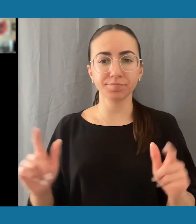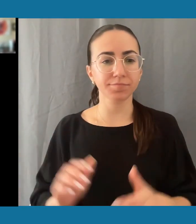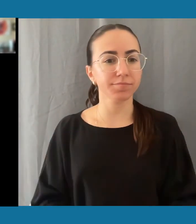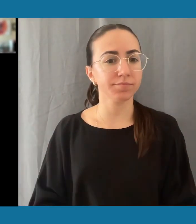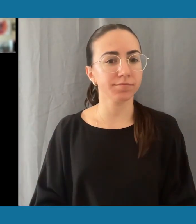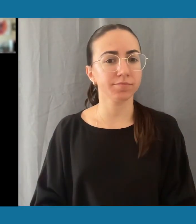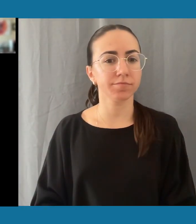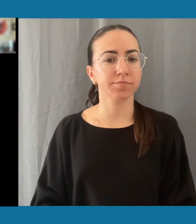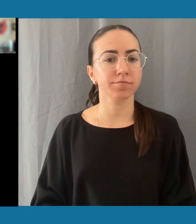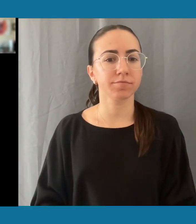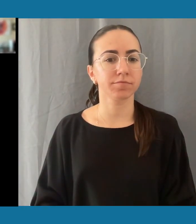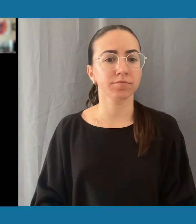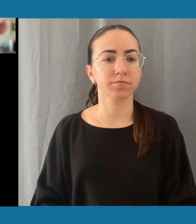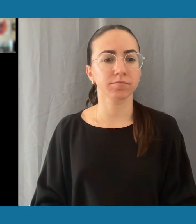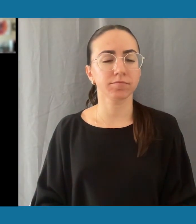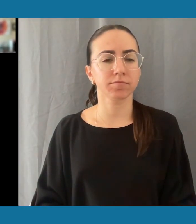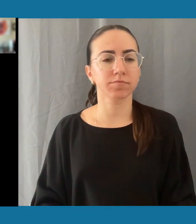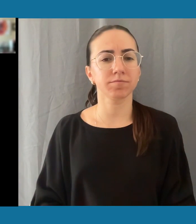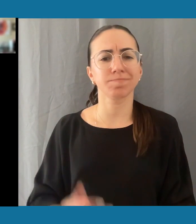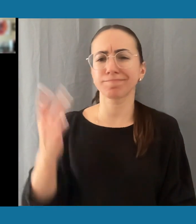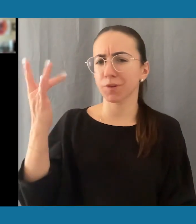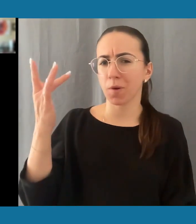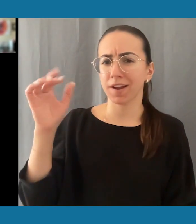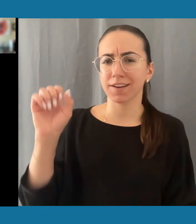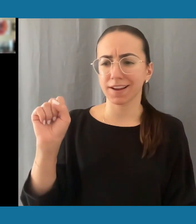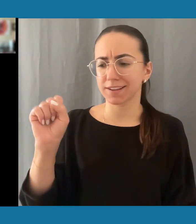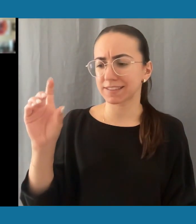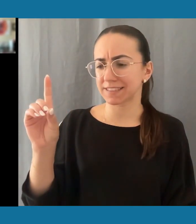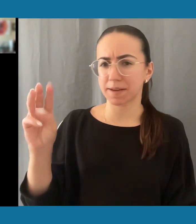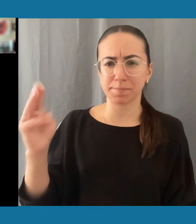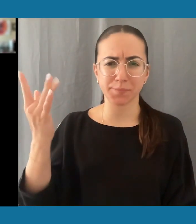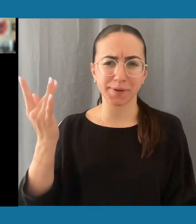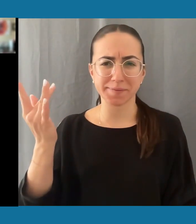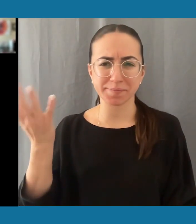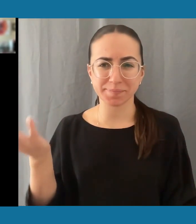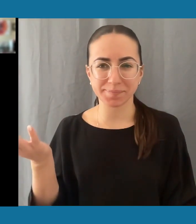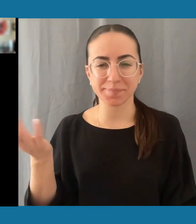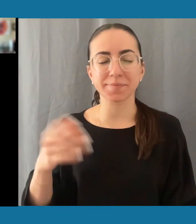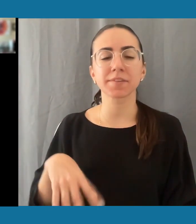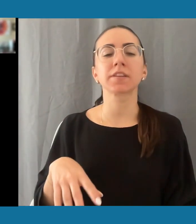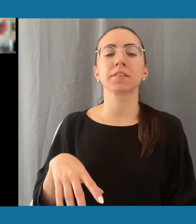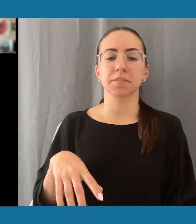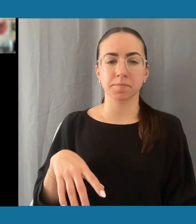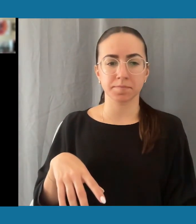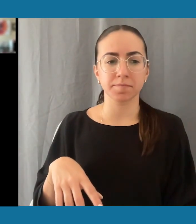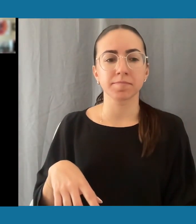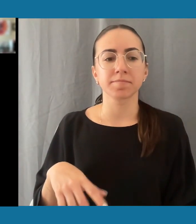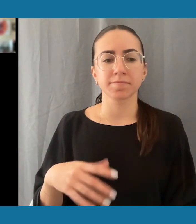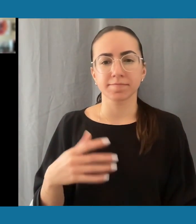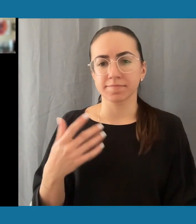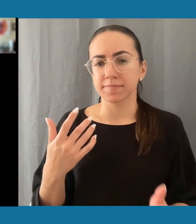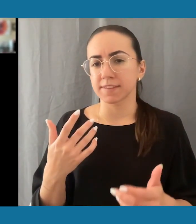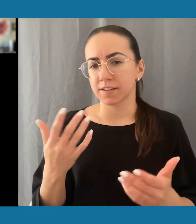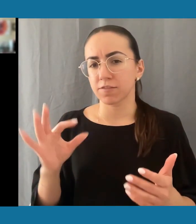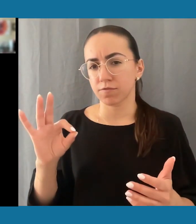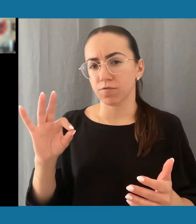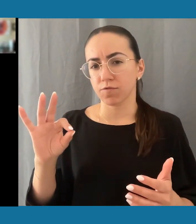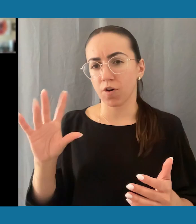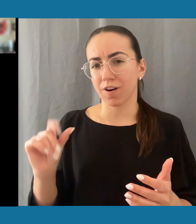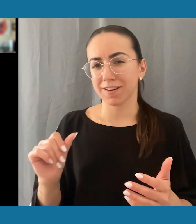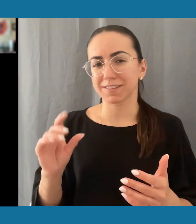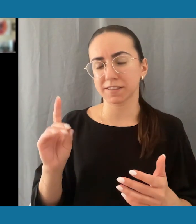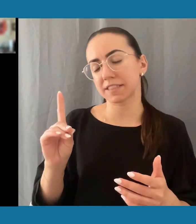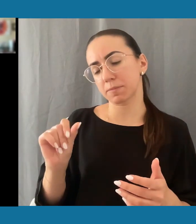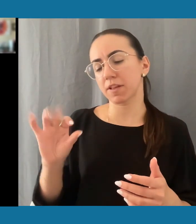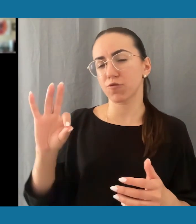So why do we need SDM? This is something that Disability Rights Florida has been fighting for the past